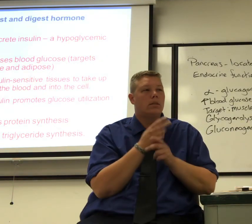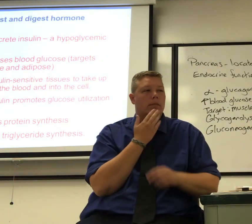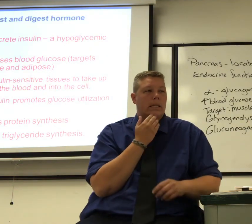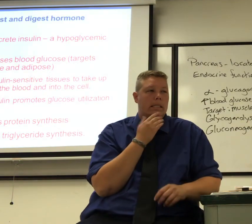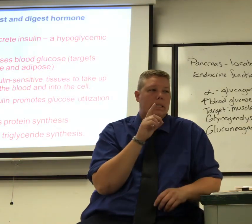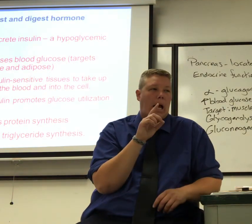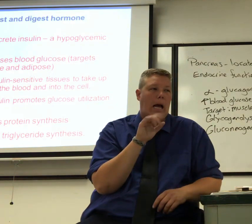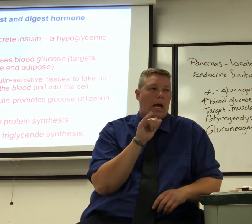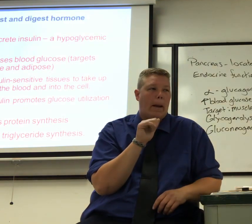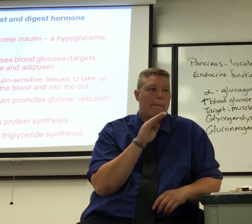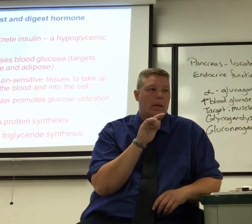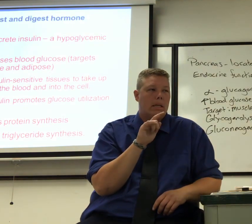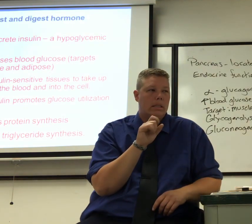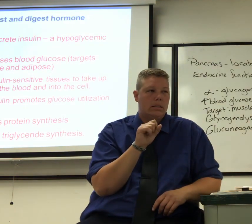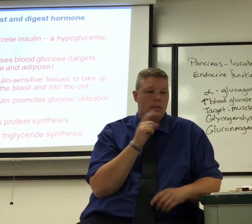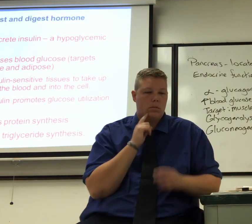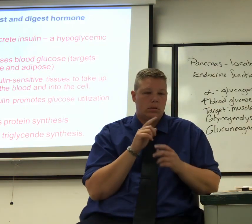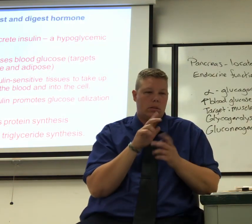have you know,